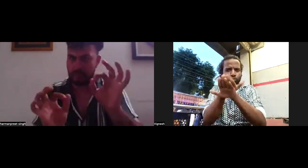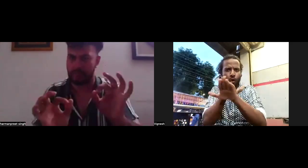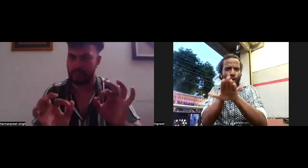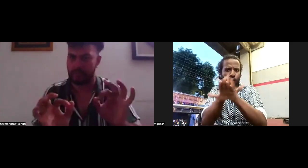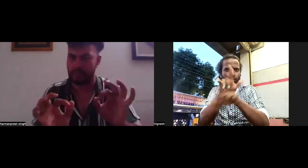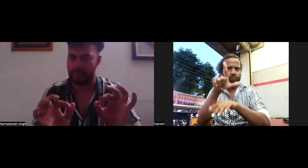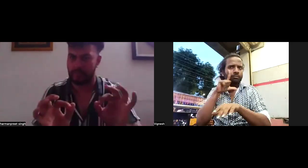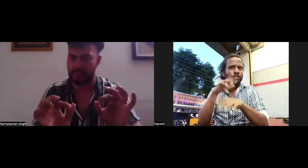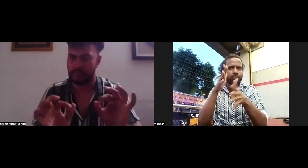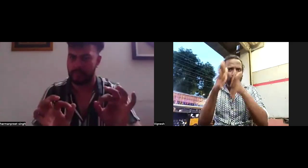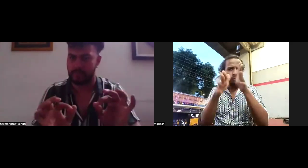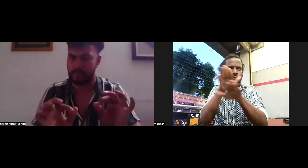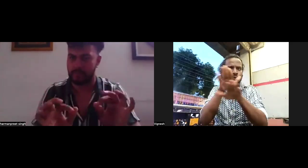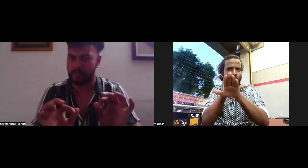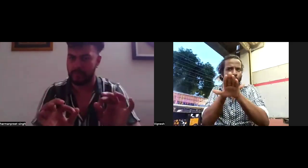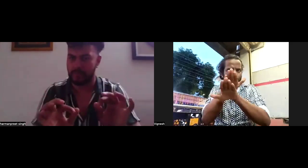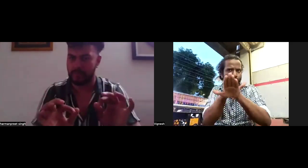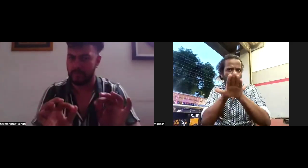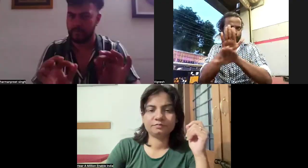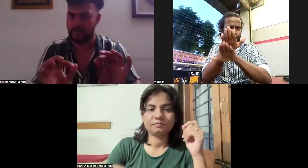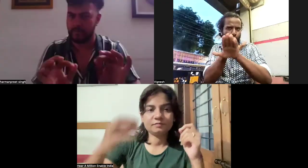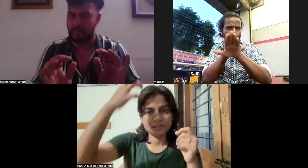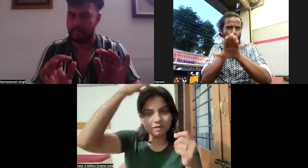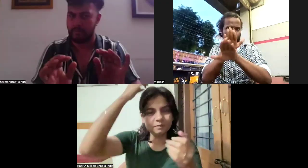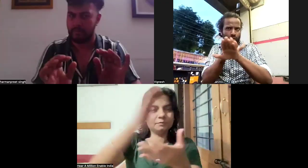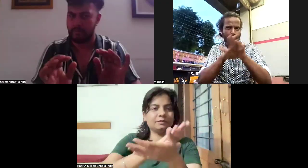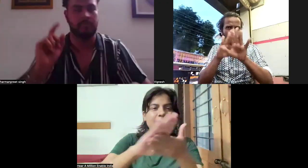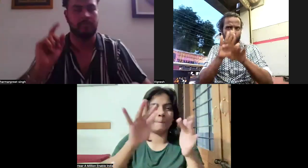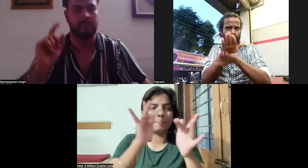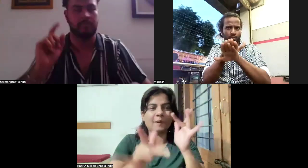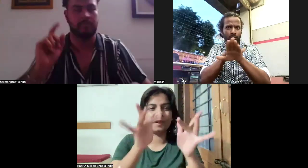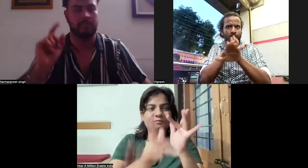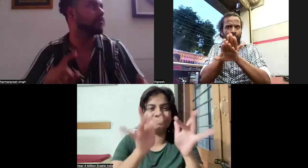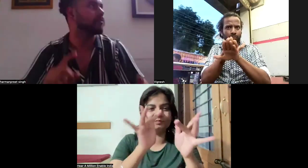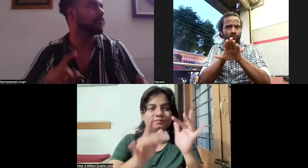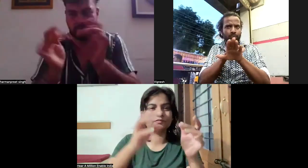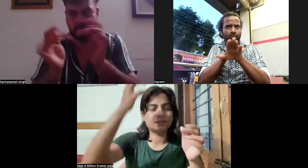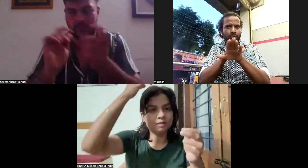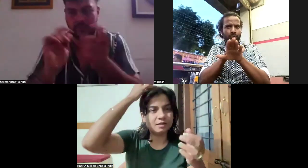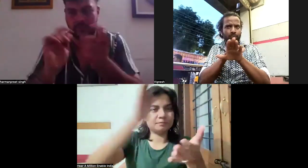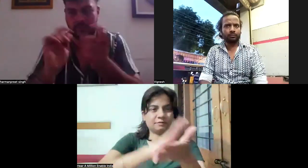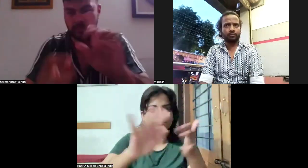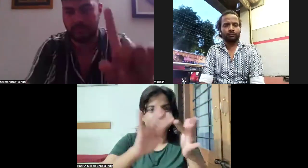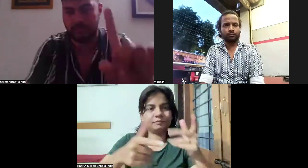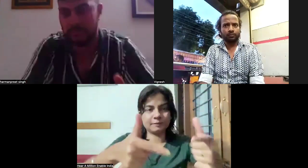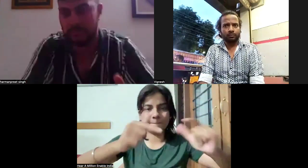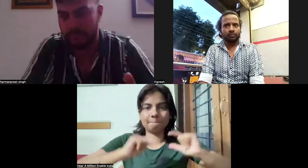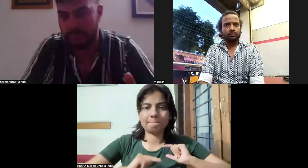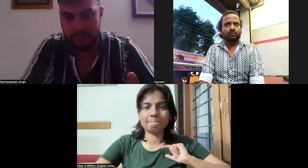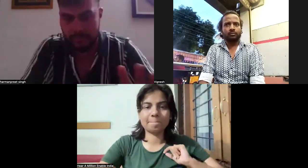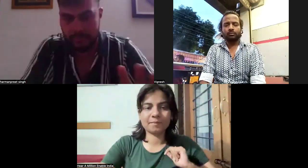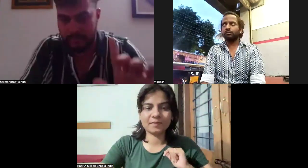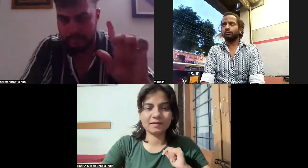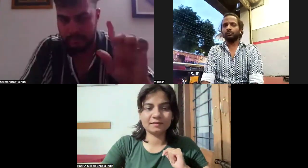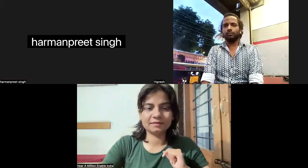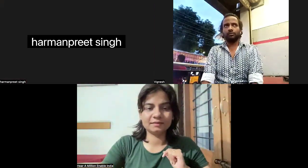Harmanpreet is just checking if there's some internet issues at his end. Vignesh says, just sign a little slow, then